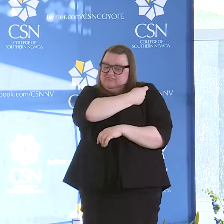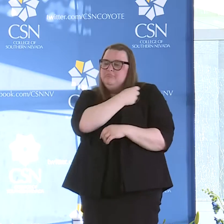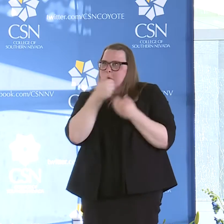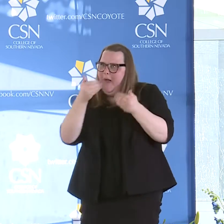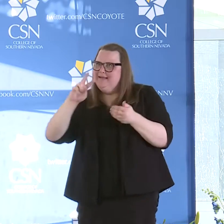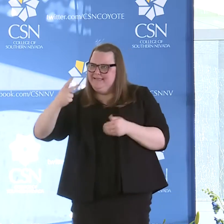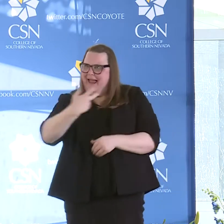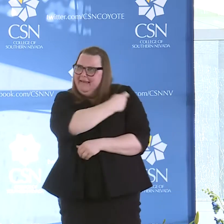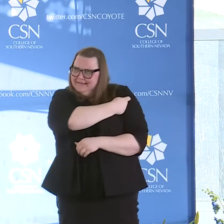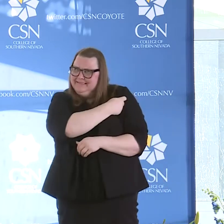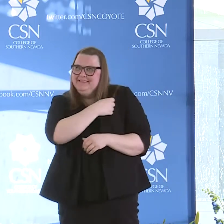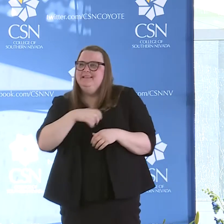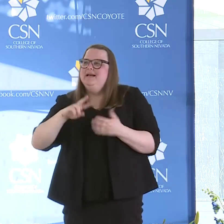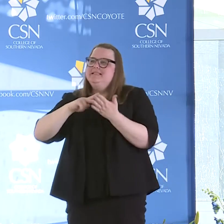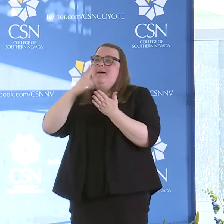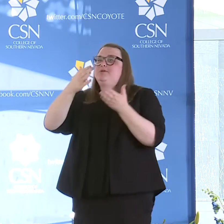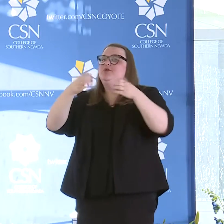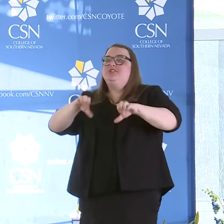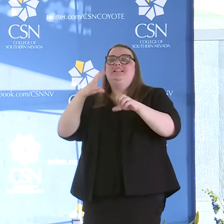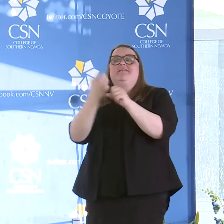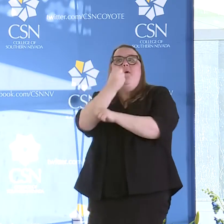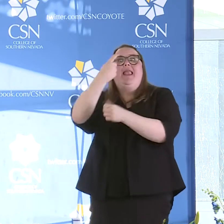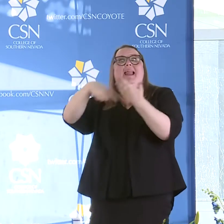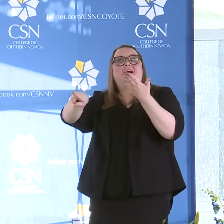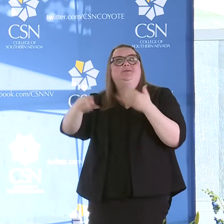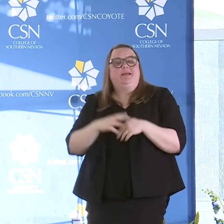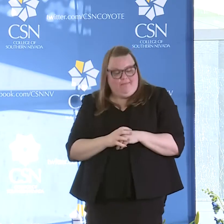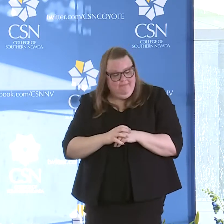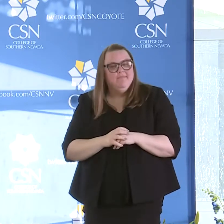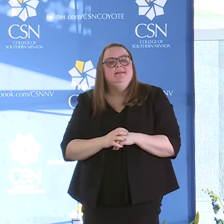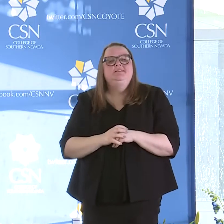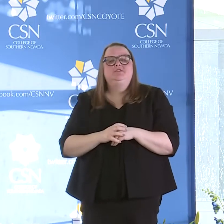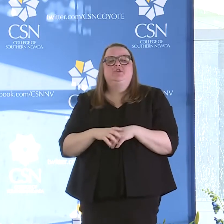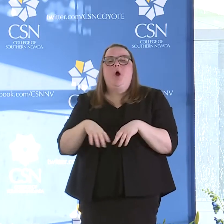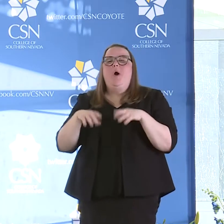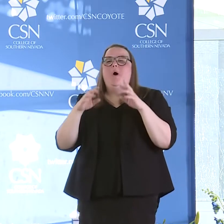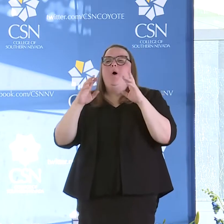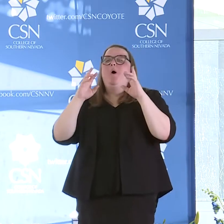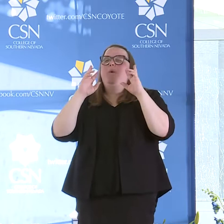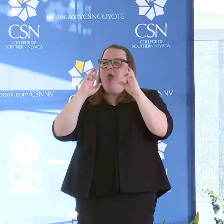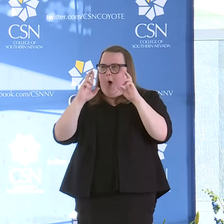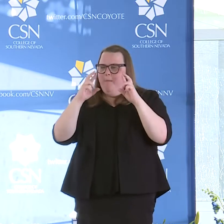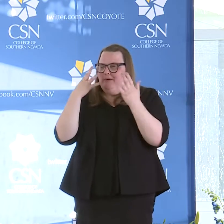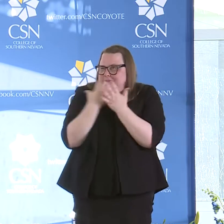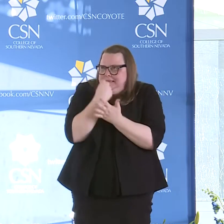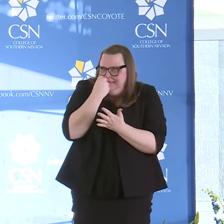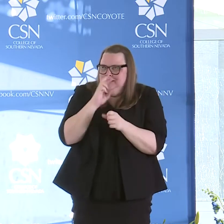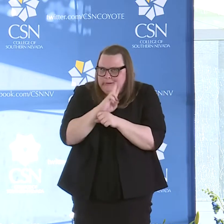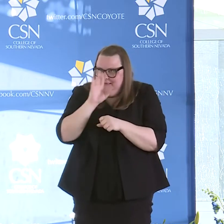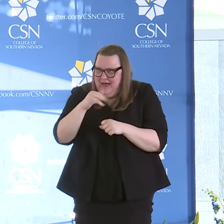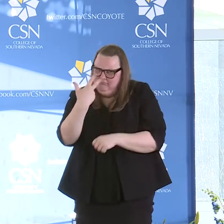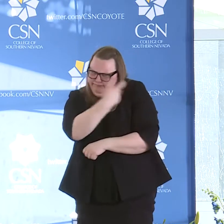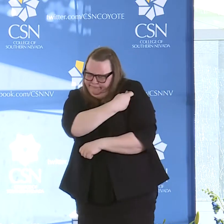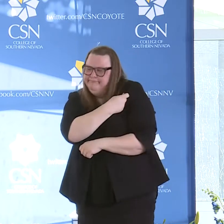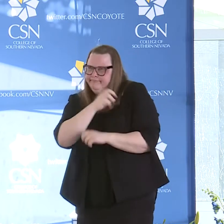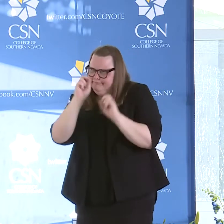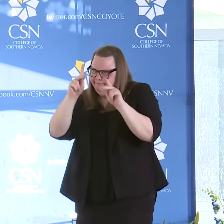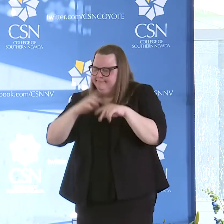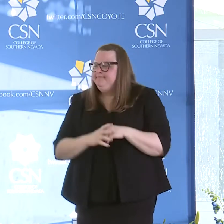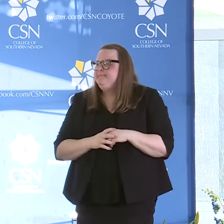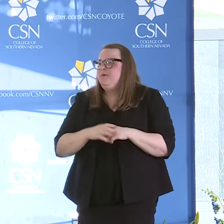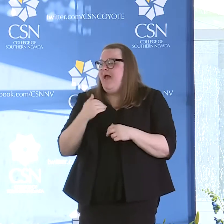get the second one. It doubles your chances of winning next week. So we hope that you take advantage of that as soon as you can. We have